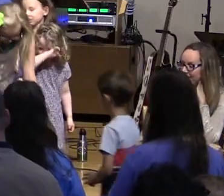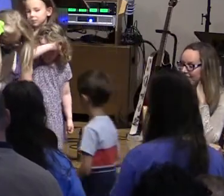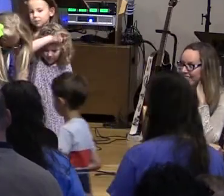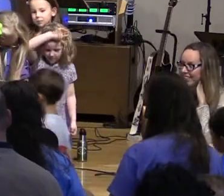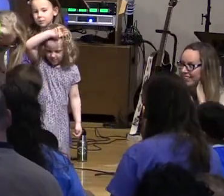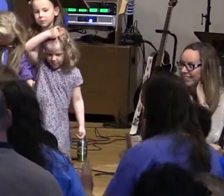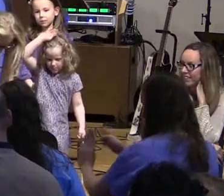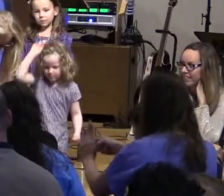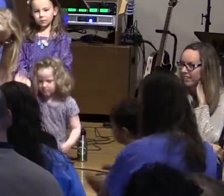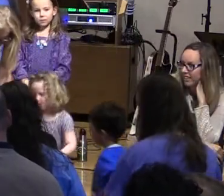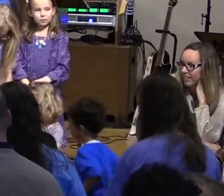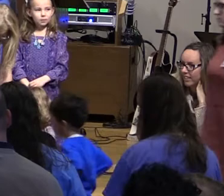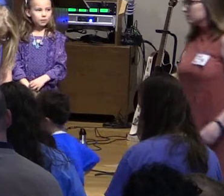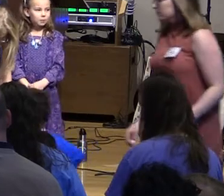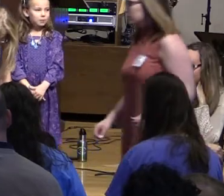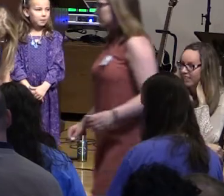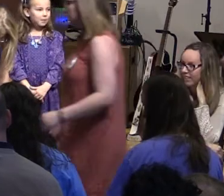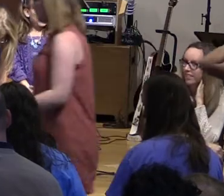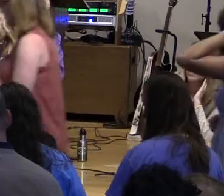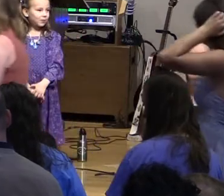that.